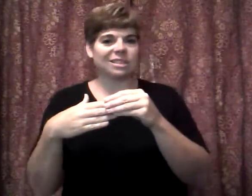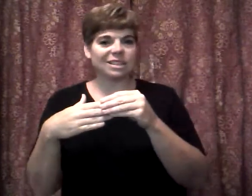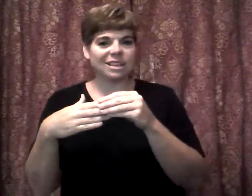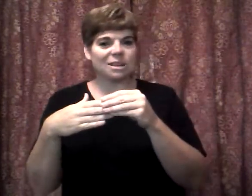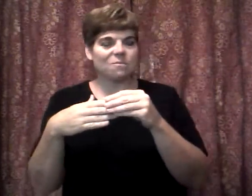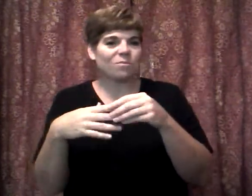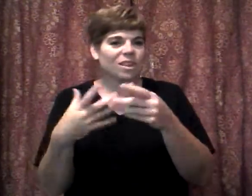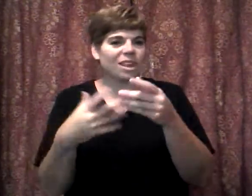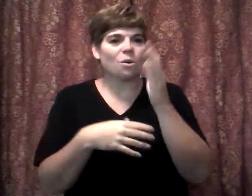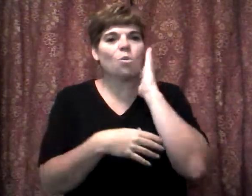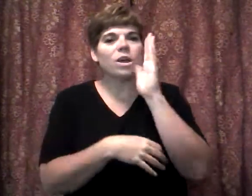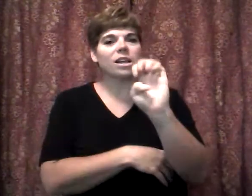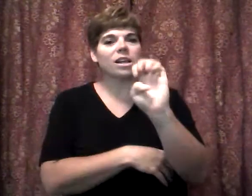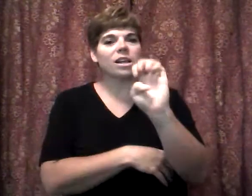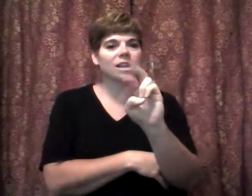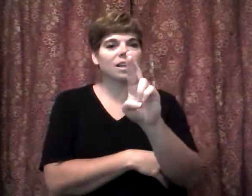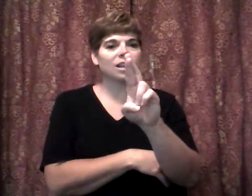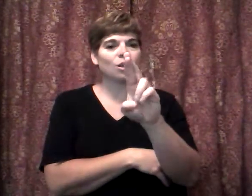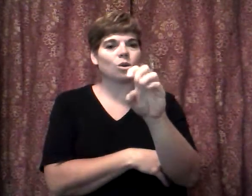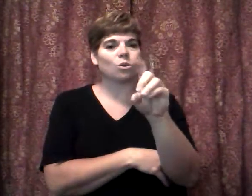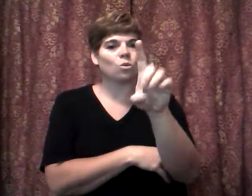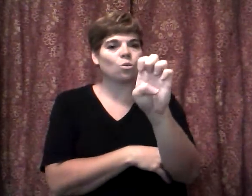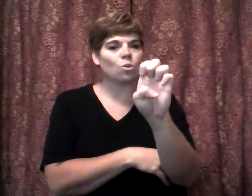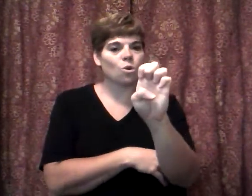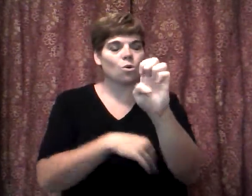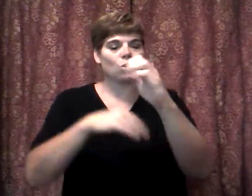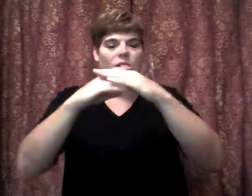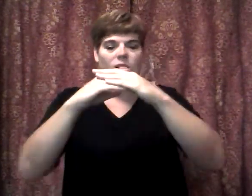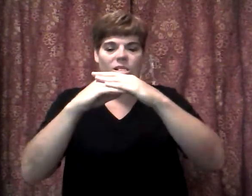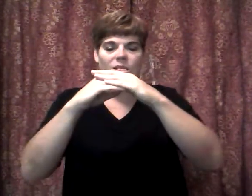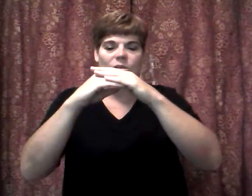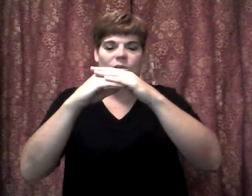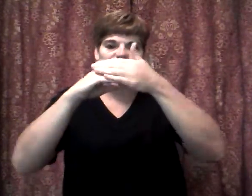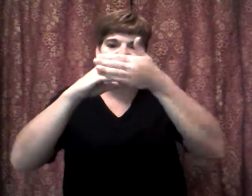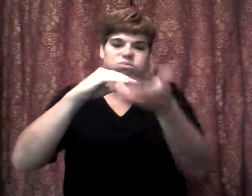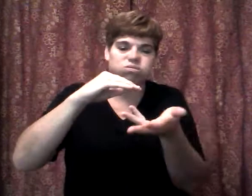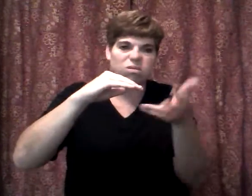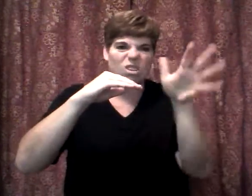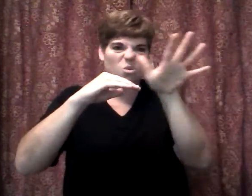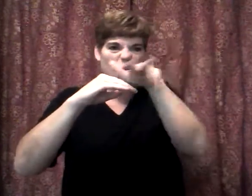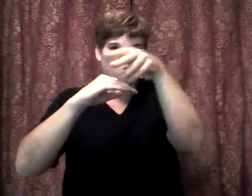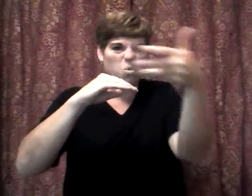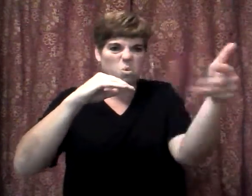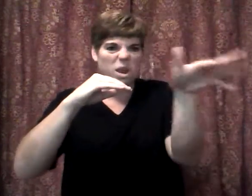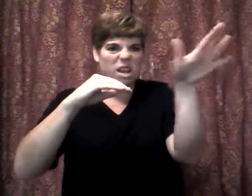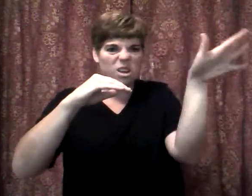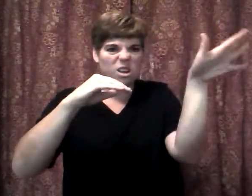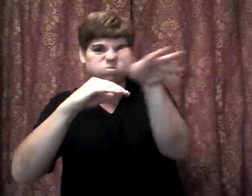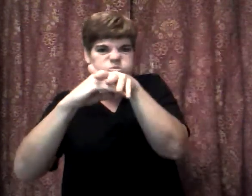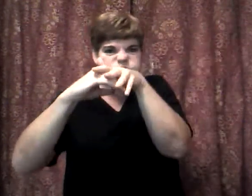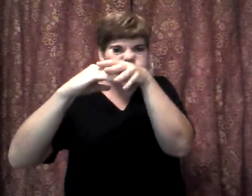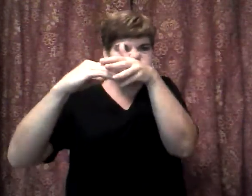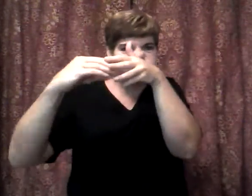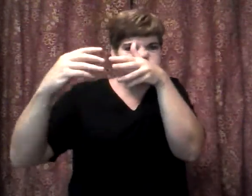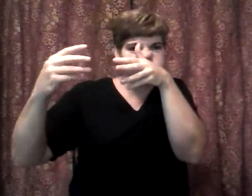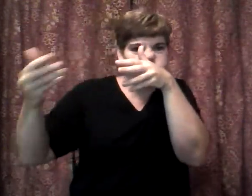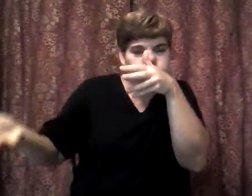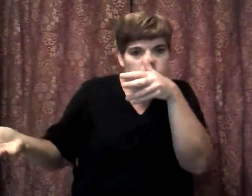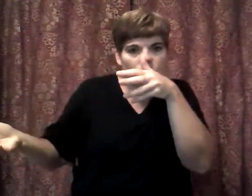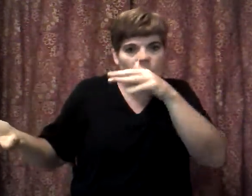it's loose, and so it's going to be more susceptible to wind and water blowing it off. And that keeps on